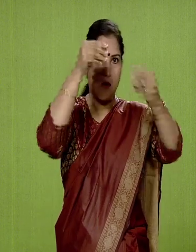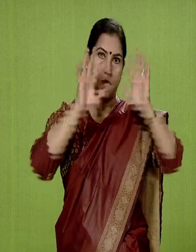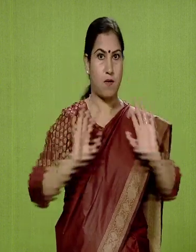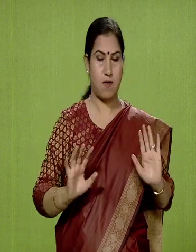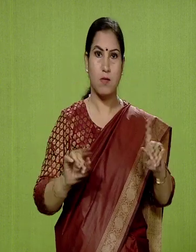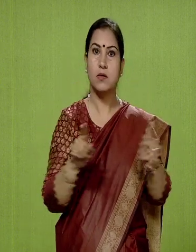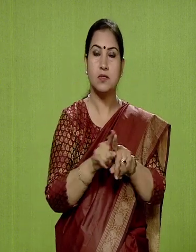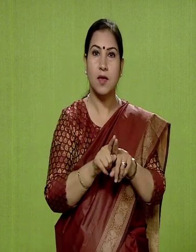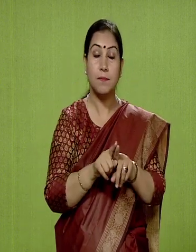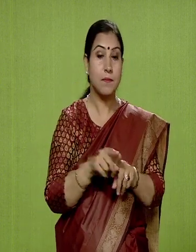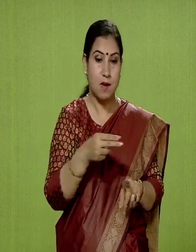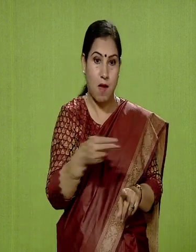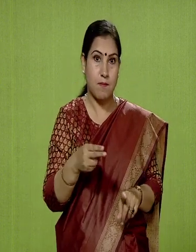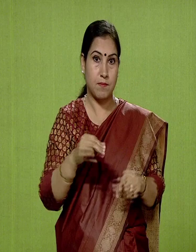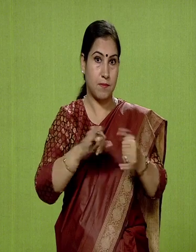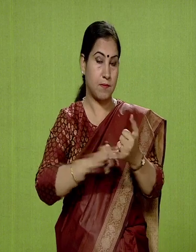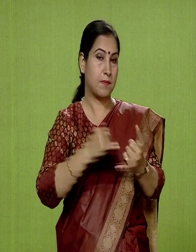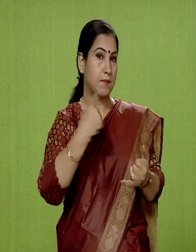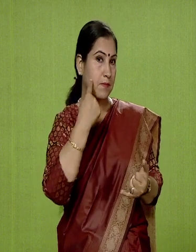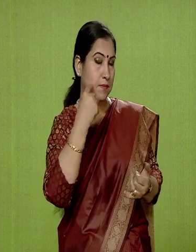like the Simon Commission,